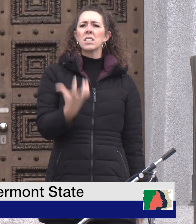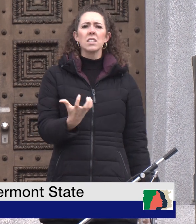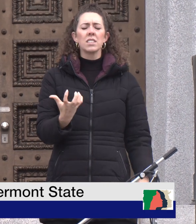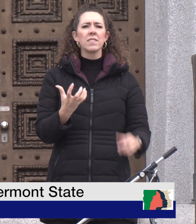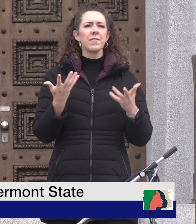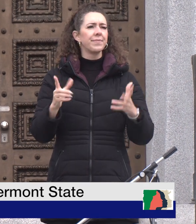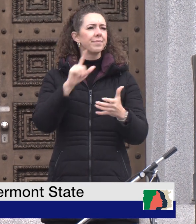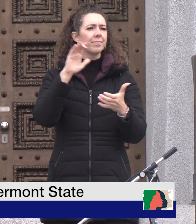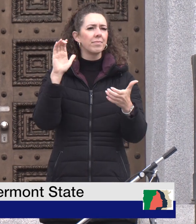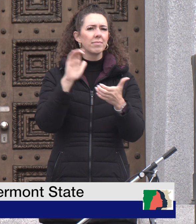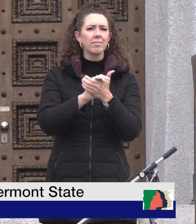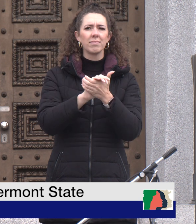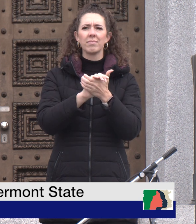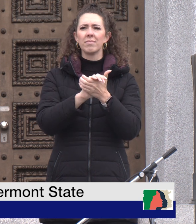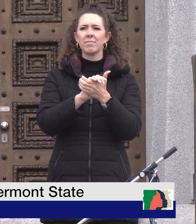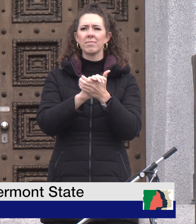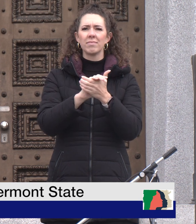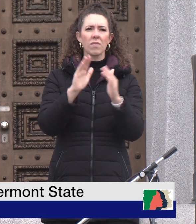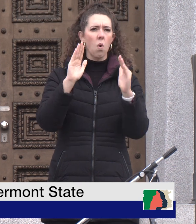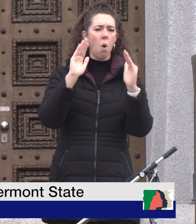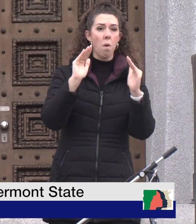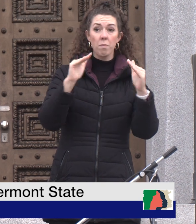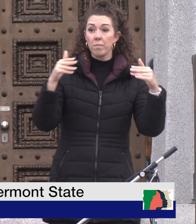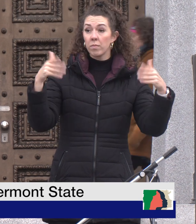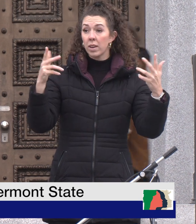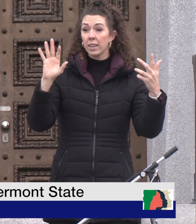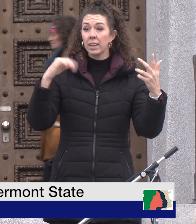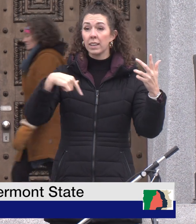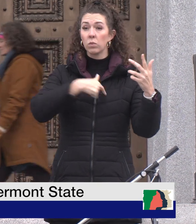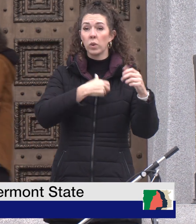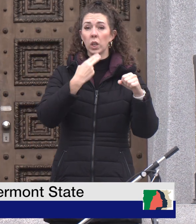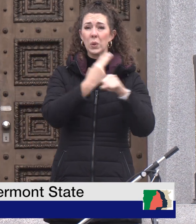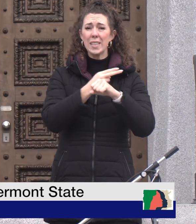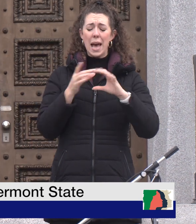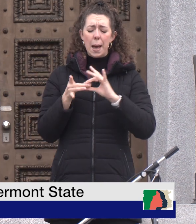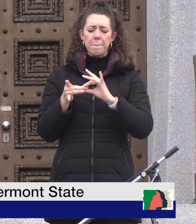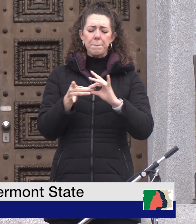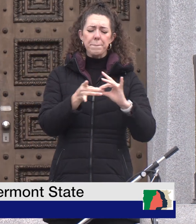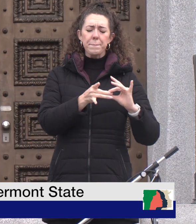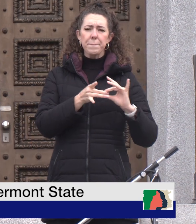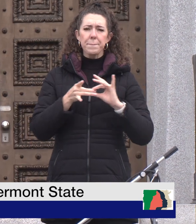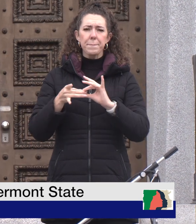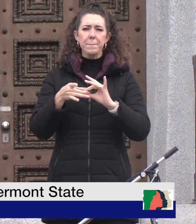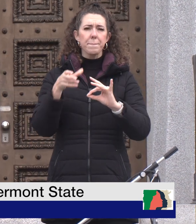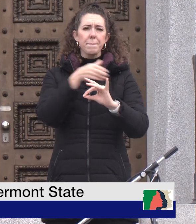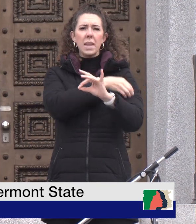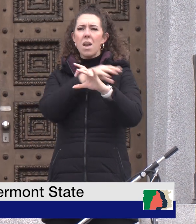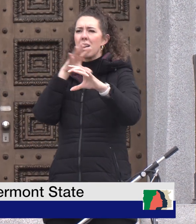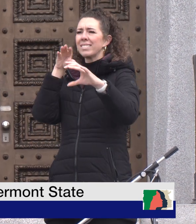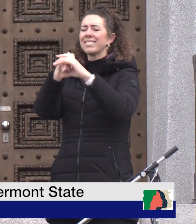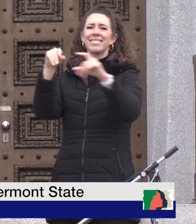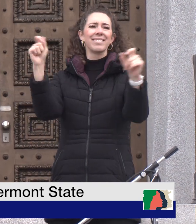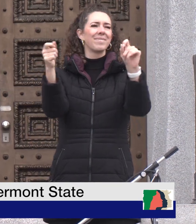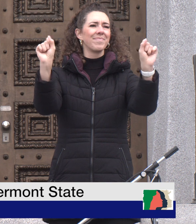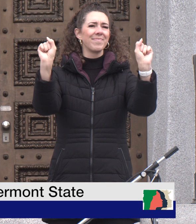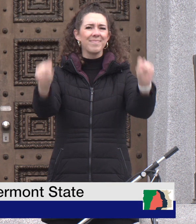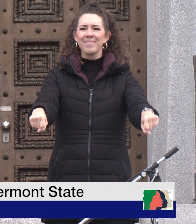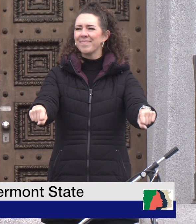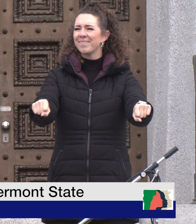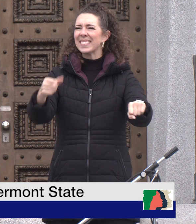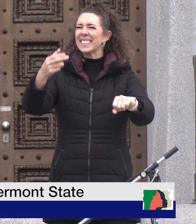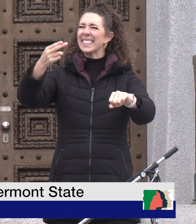belief, in the hope, that if we used our collective power, we could change things. We could make